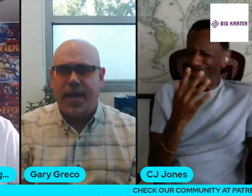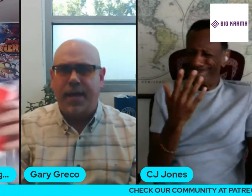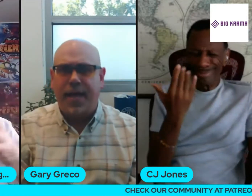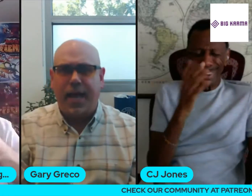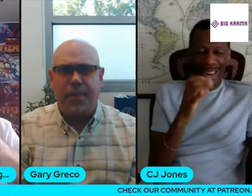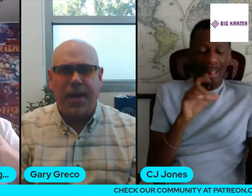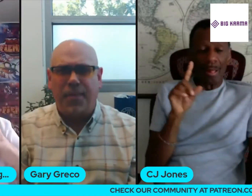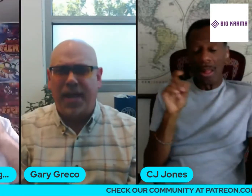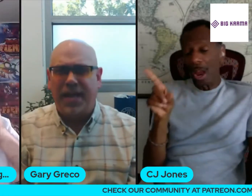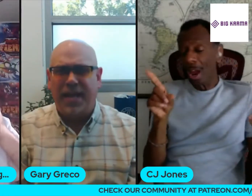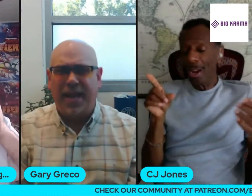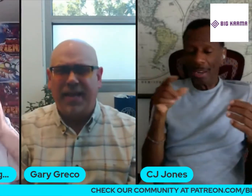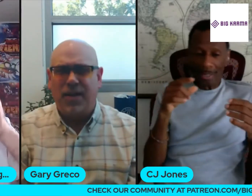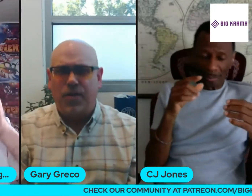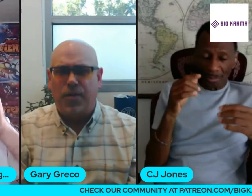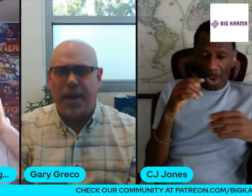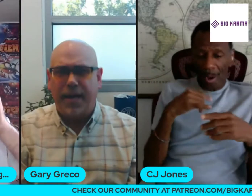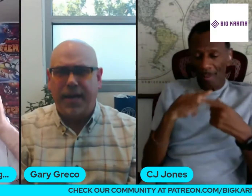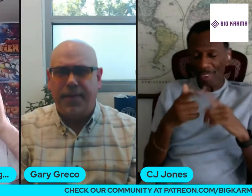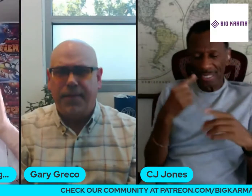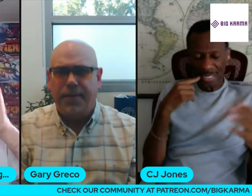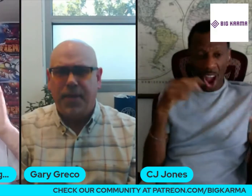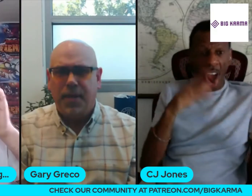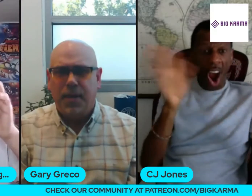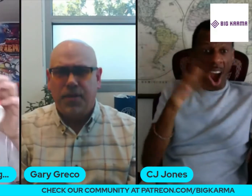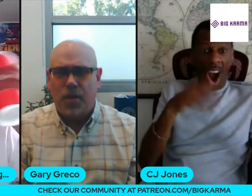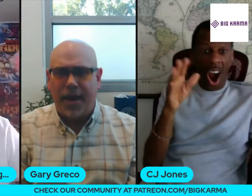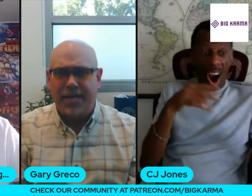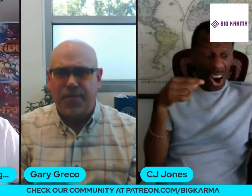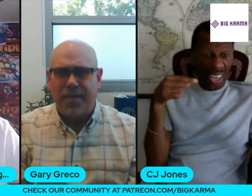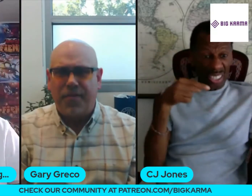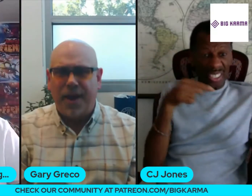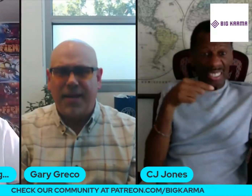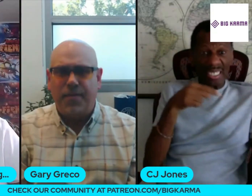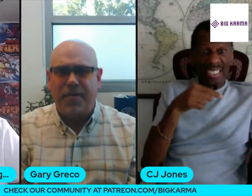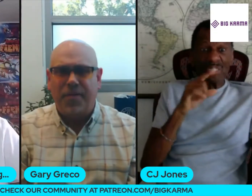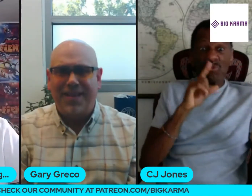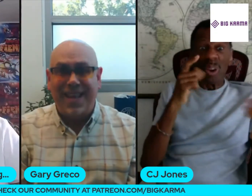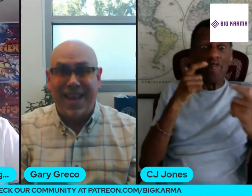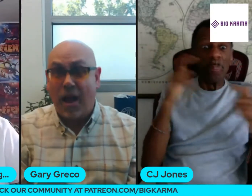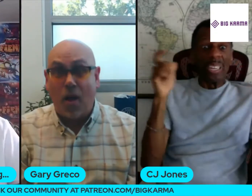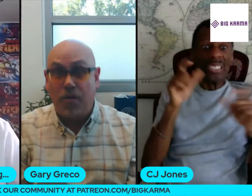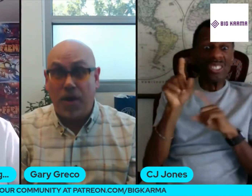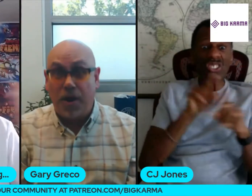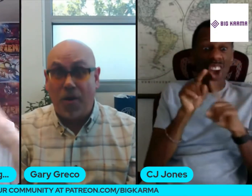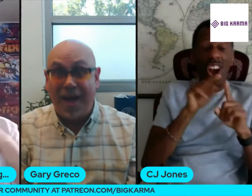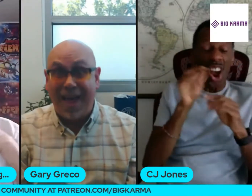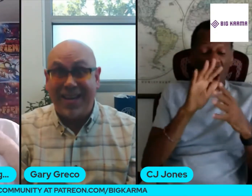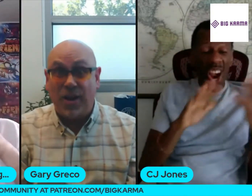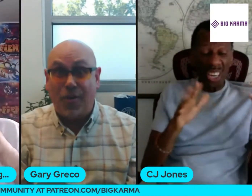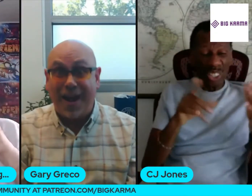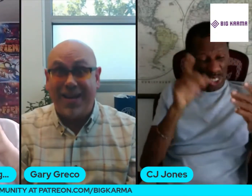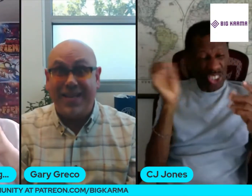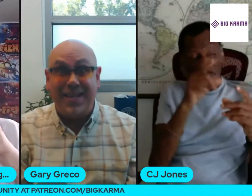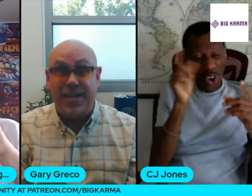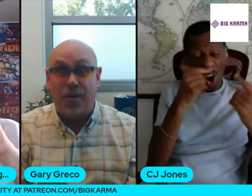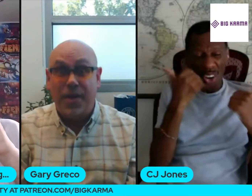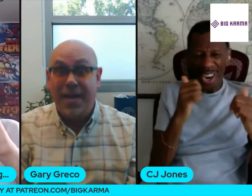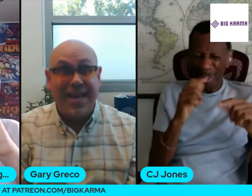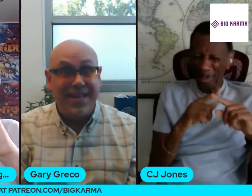is his sign name. And I'm like, Edgar Wright? So I asked my friend, and my friend said, oh, no. Edgar